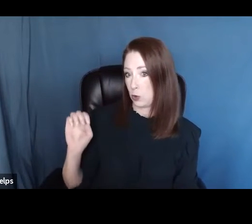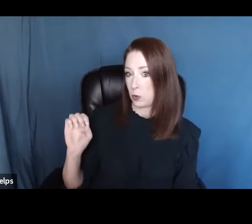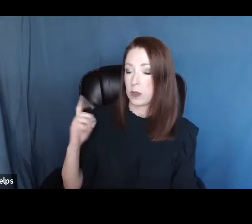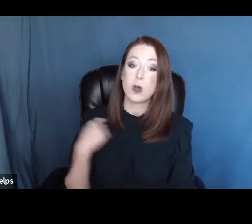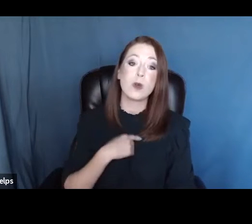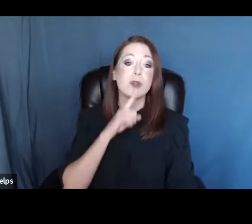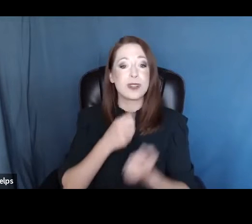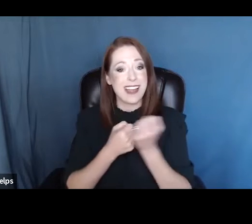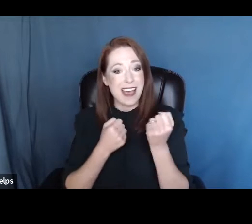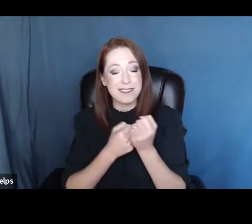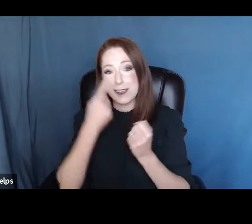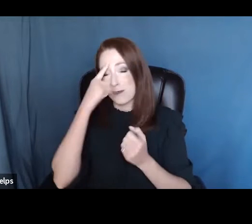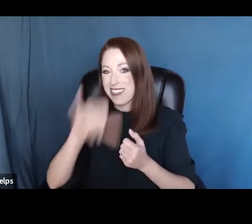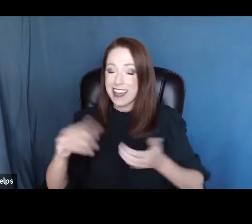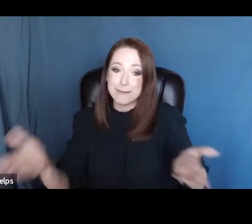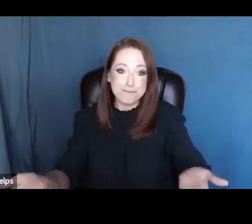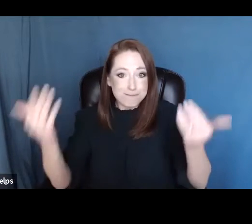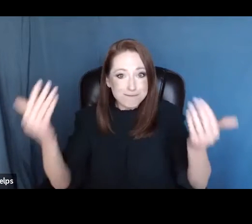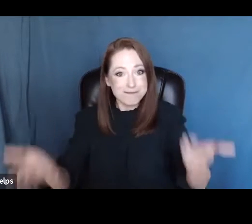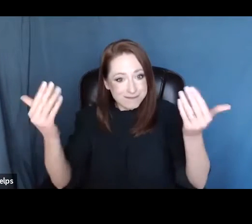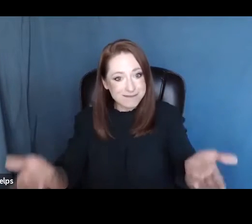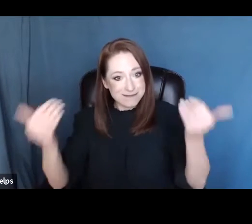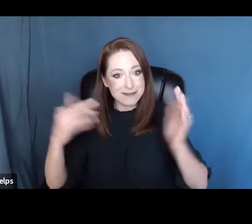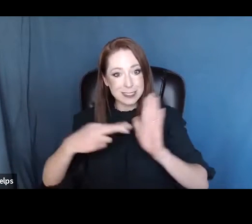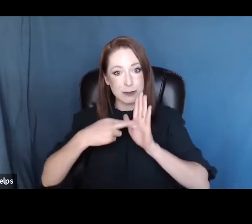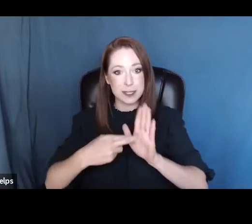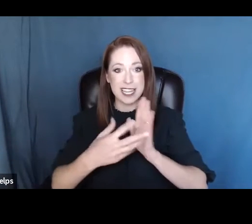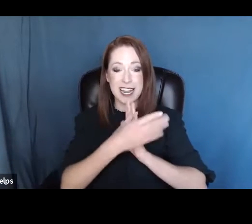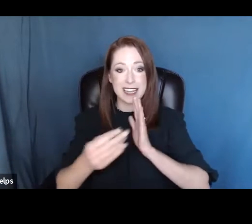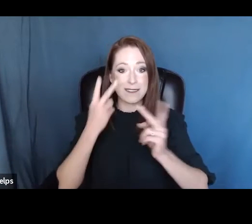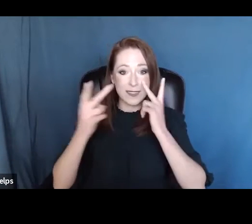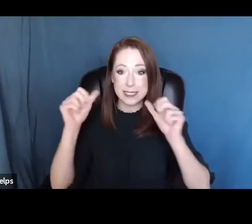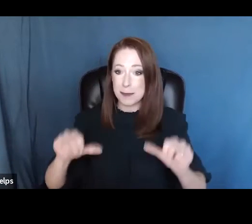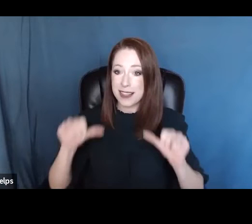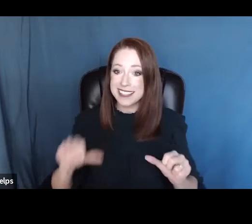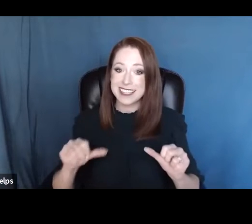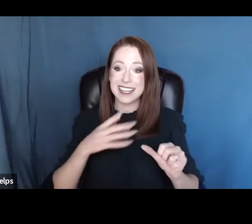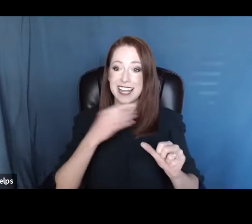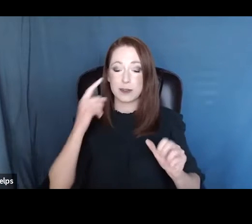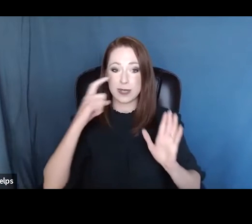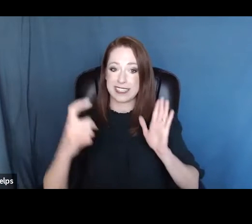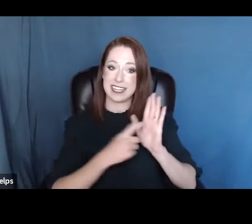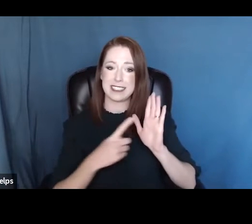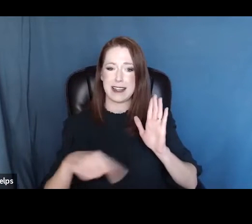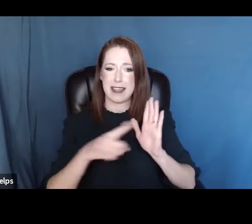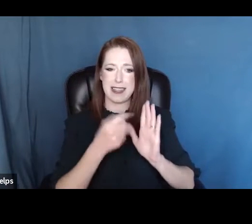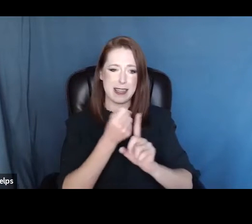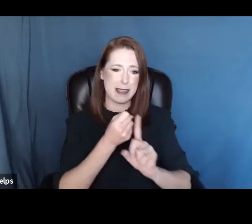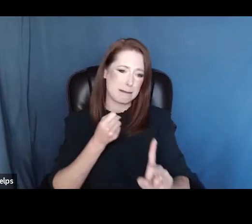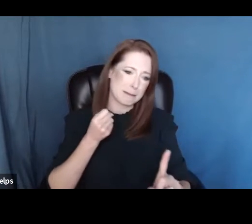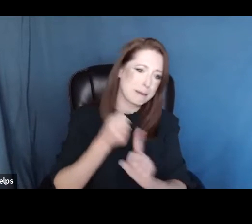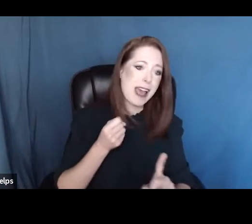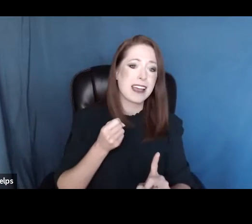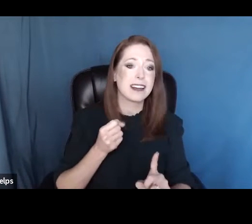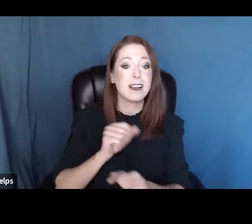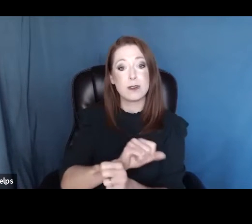that increased representation and visibility and recognition of the impact that COVID has had on people with